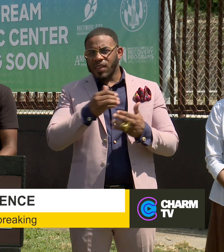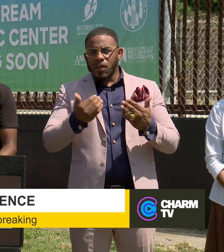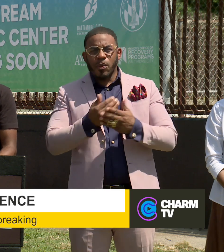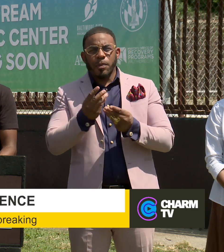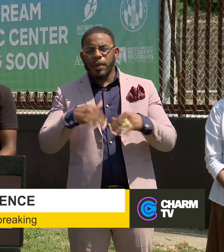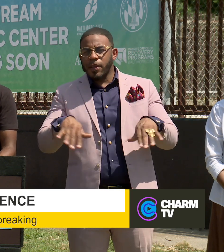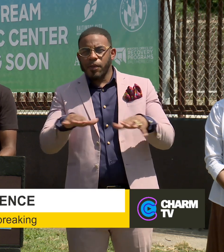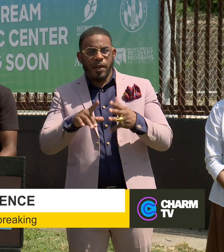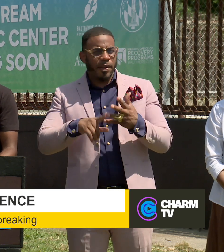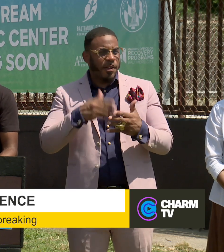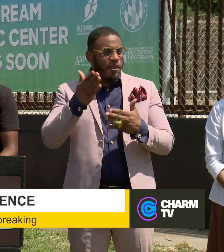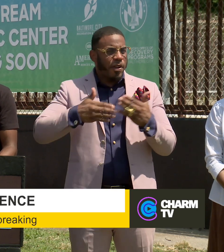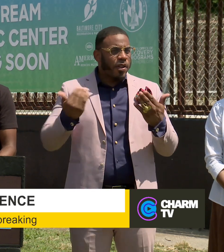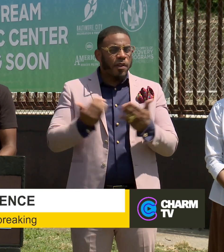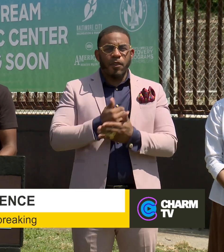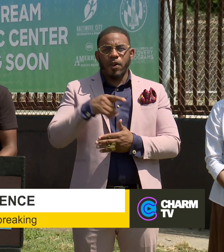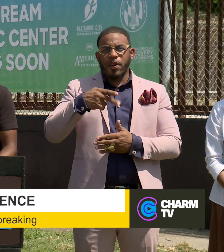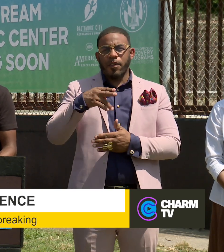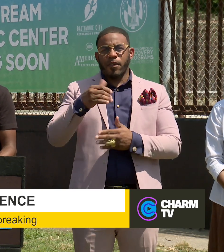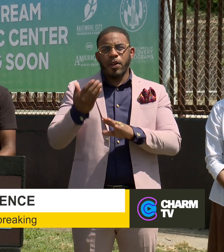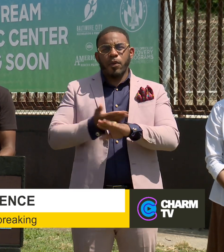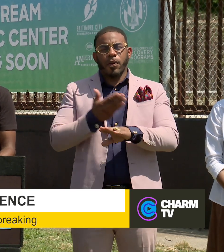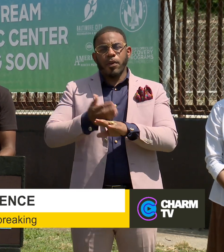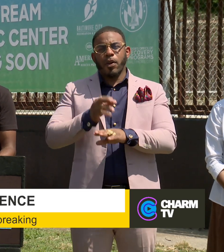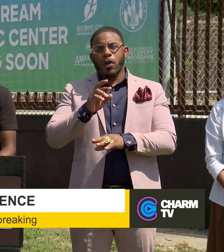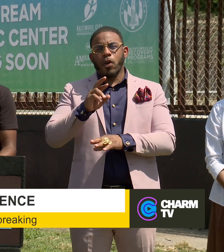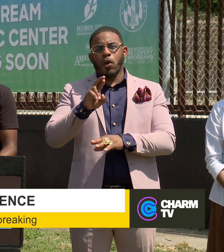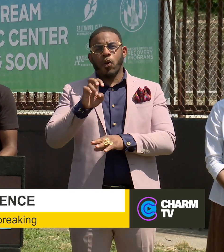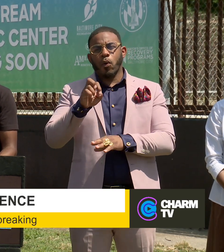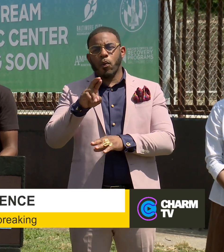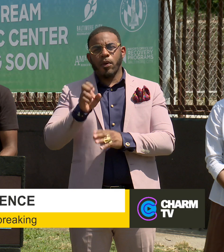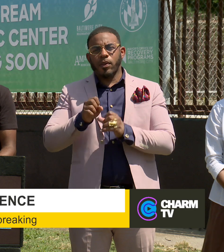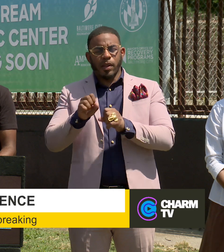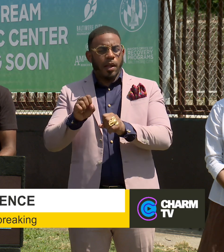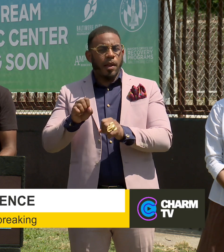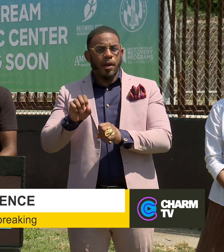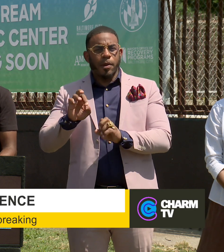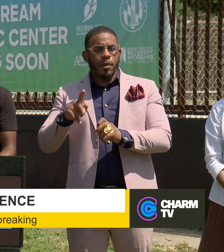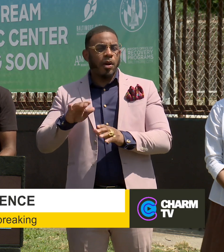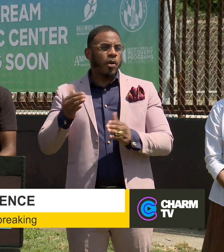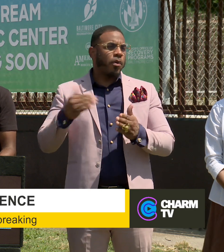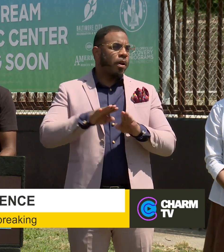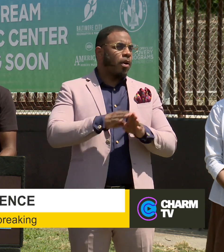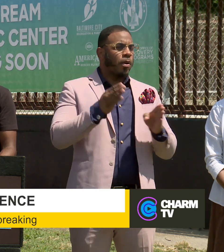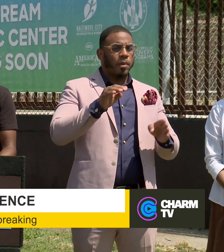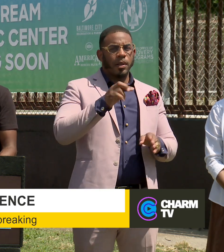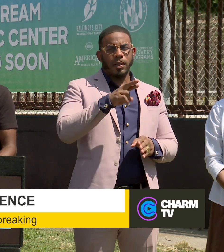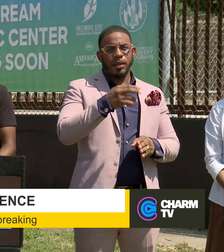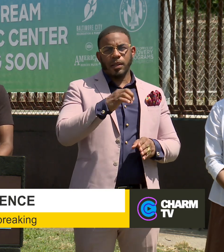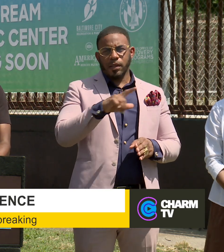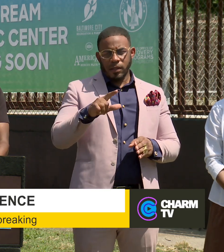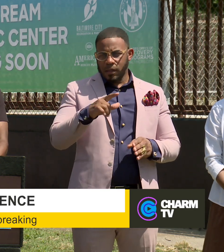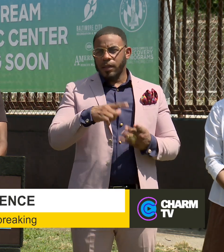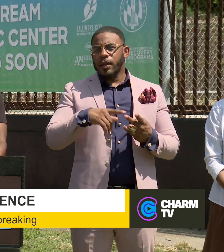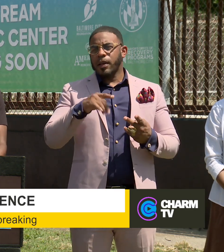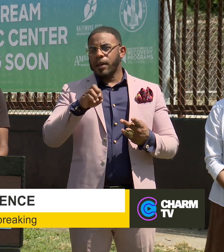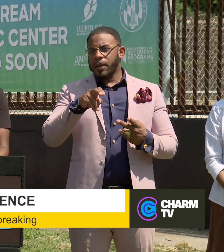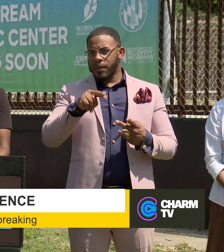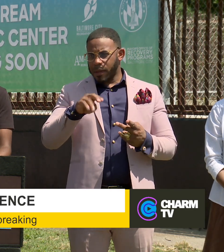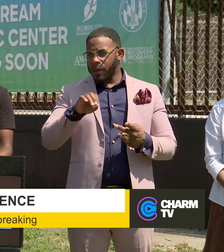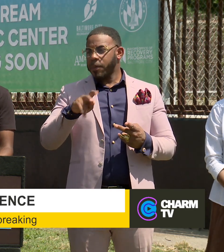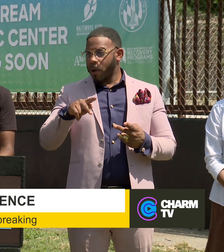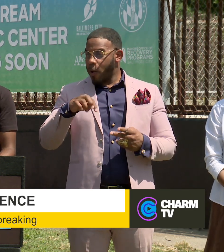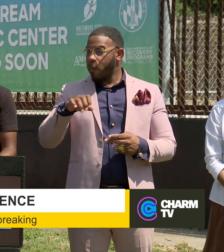playgrounds, finished the first phase of renovations at Riverside Park, reopened Cherry Hill Splash Park and Patterson Park